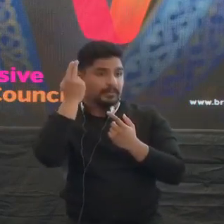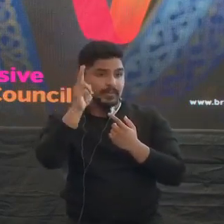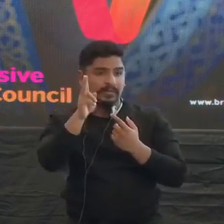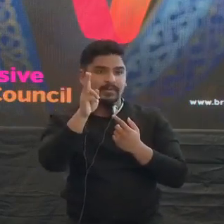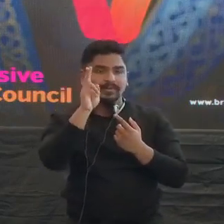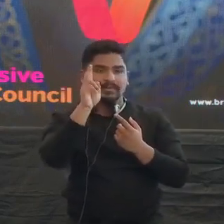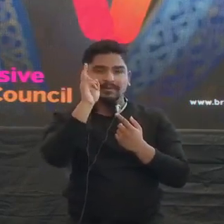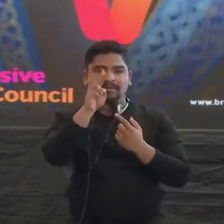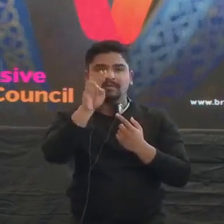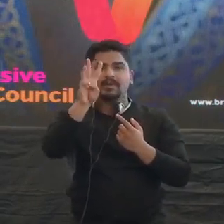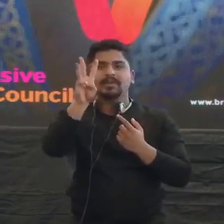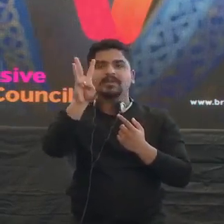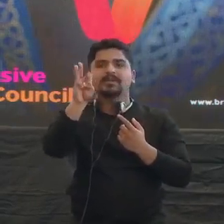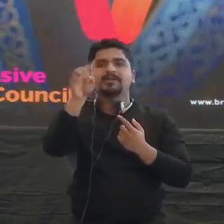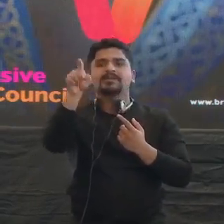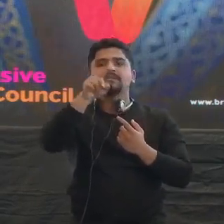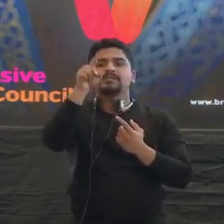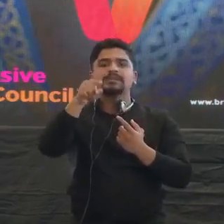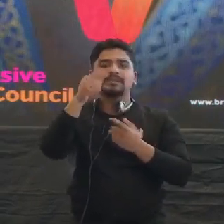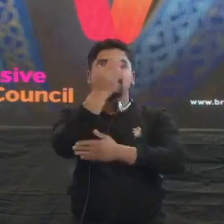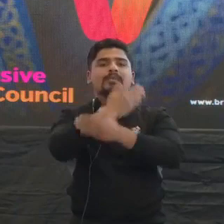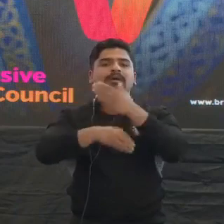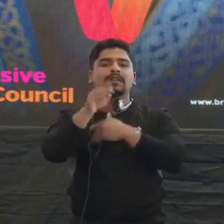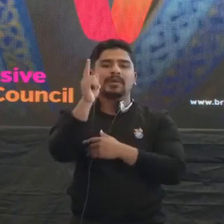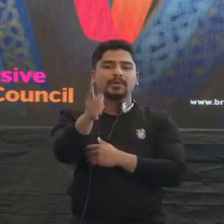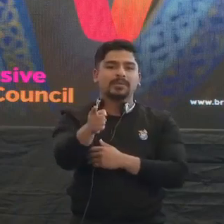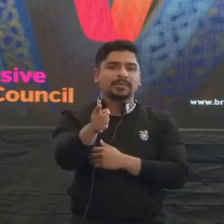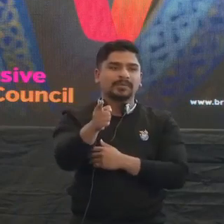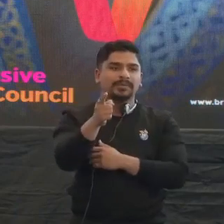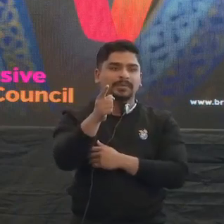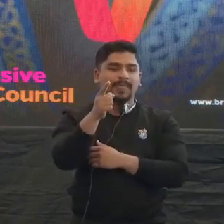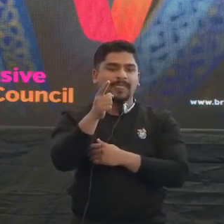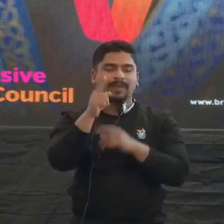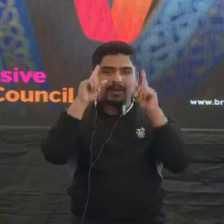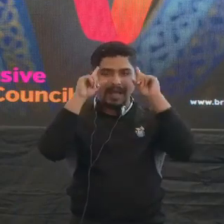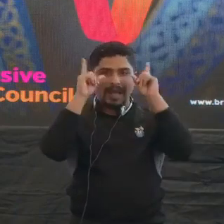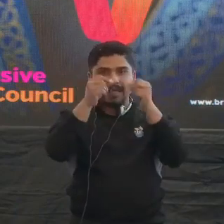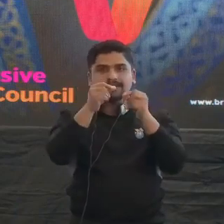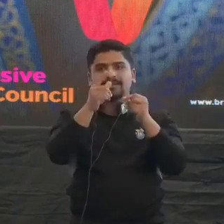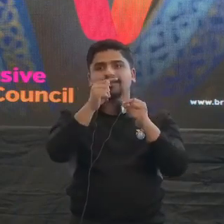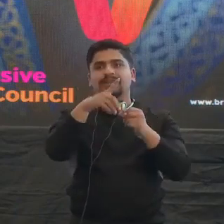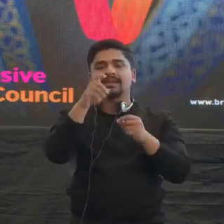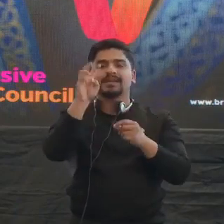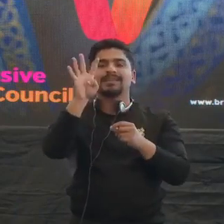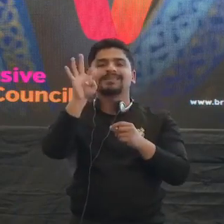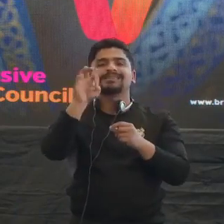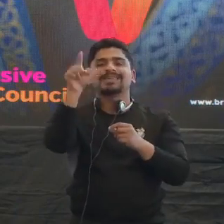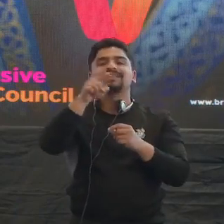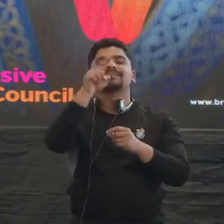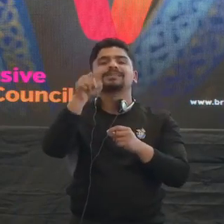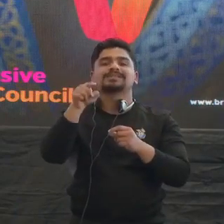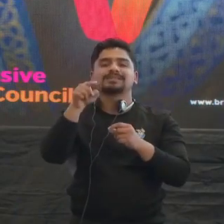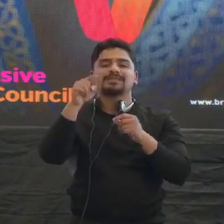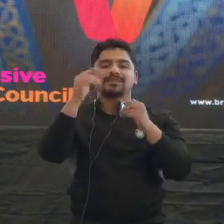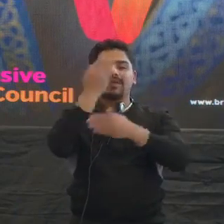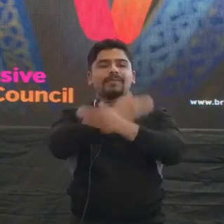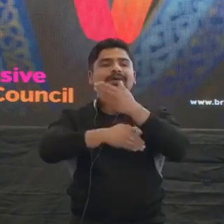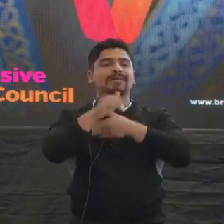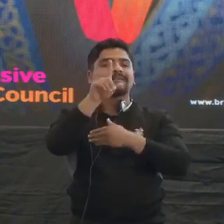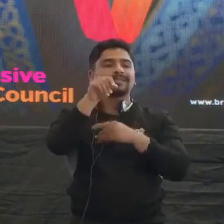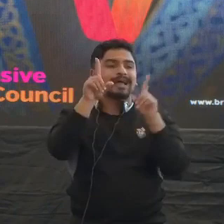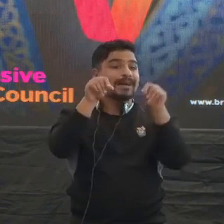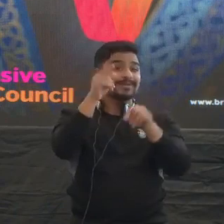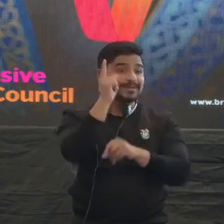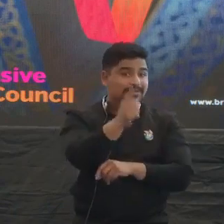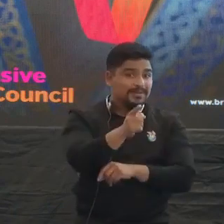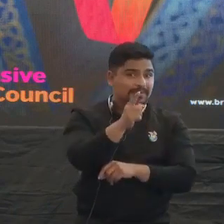is 30% disability. And you know that for reservation, 40% disability is essential. And